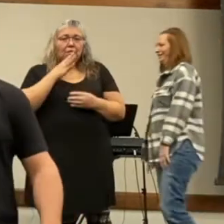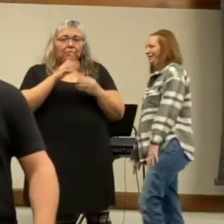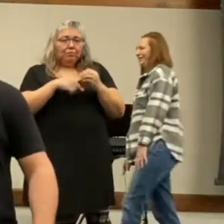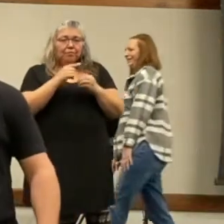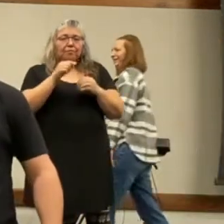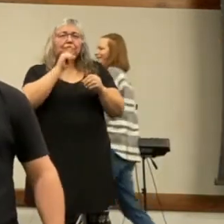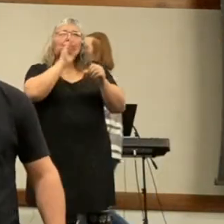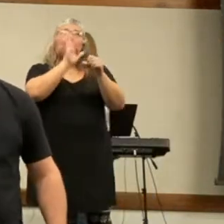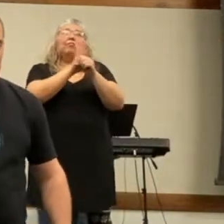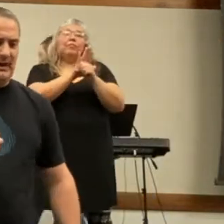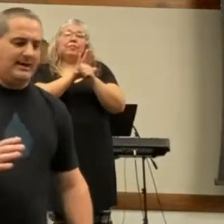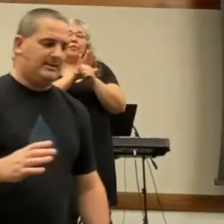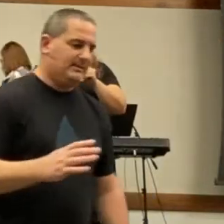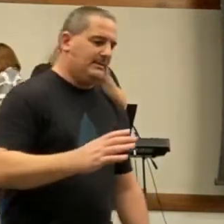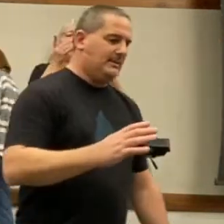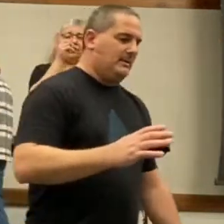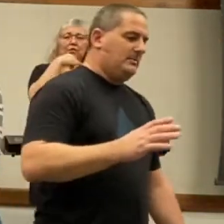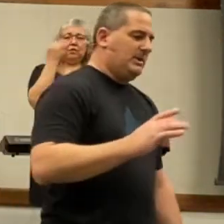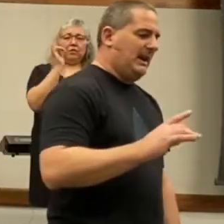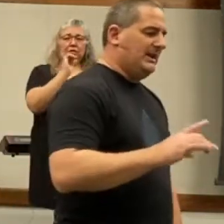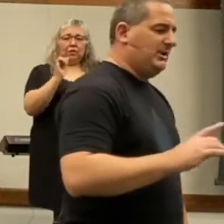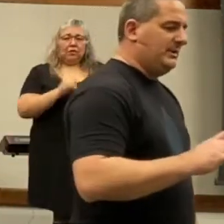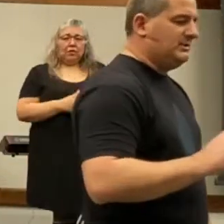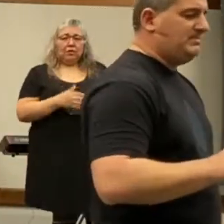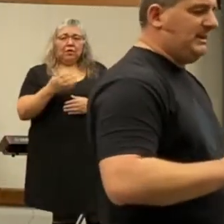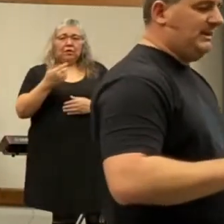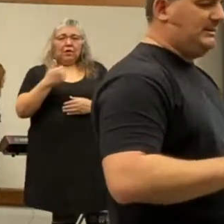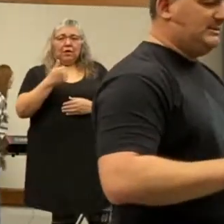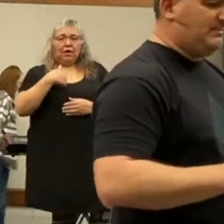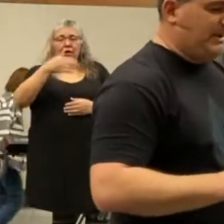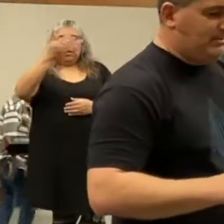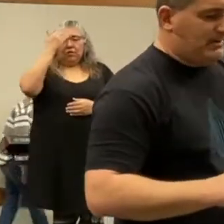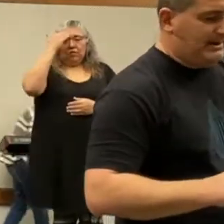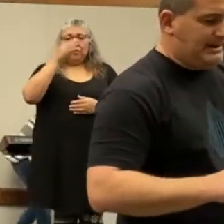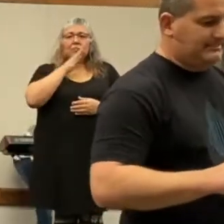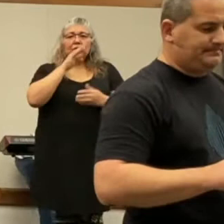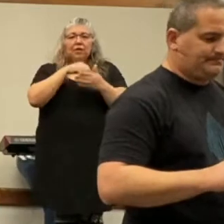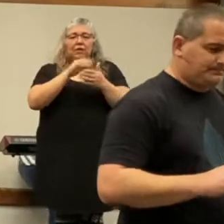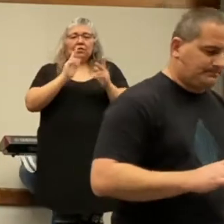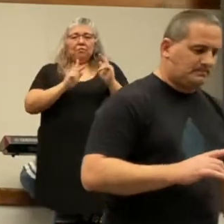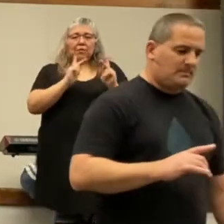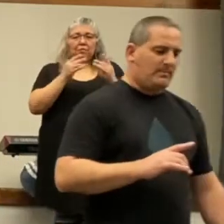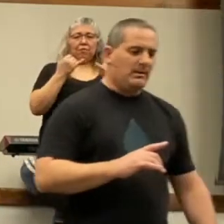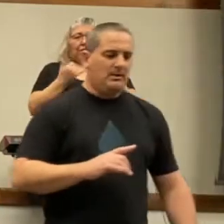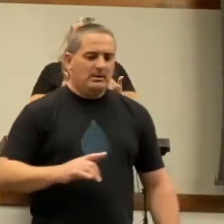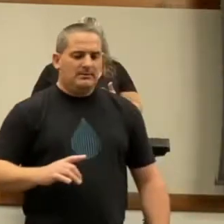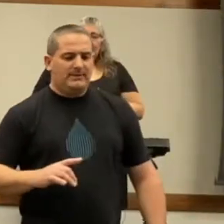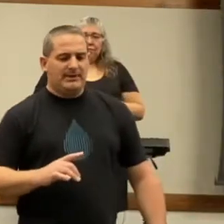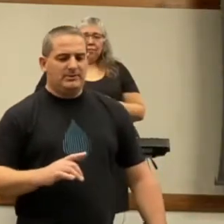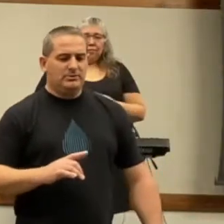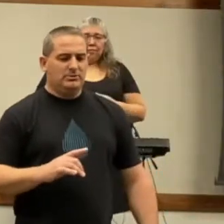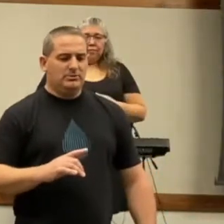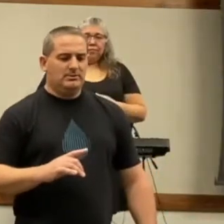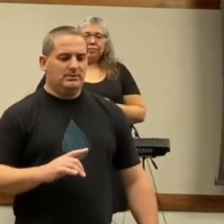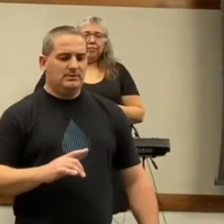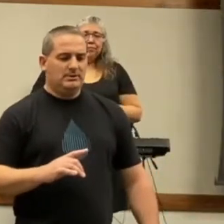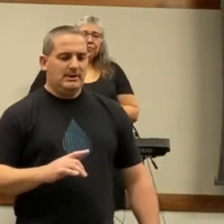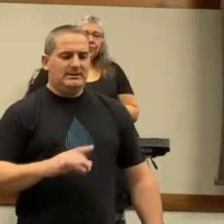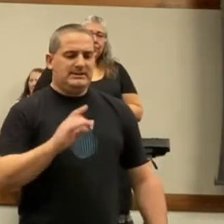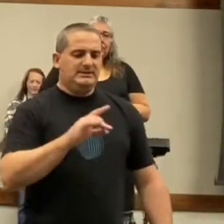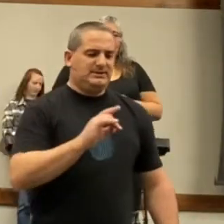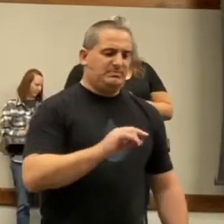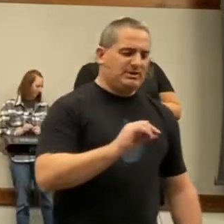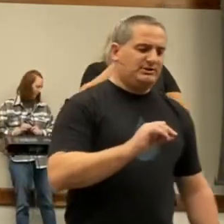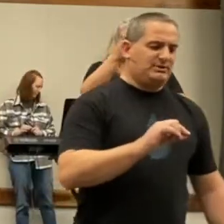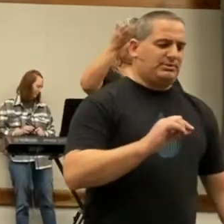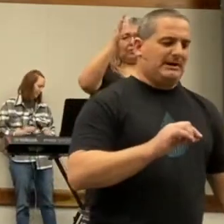your promises and what those look like. But God, I know that you're speaking into some people right now, Father, who